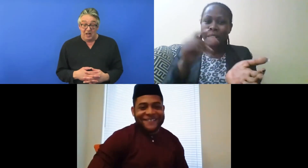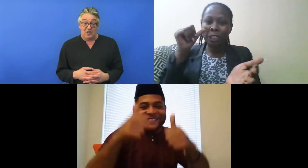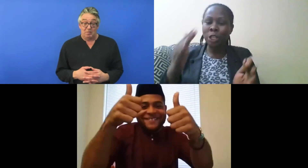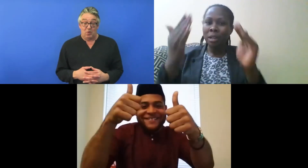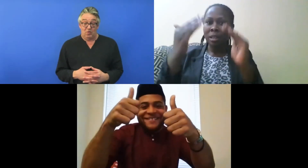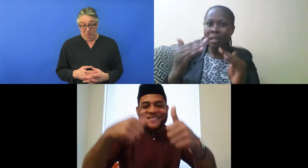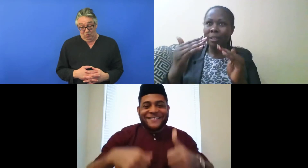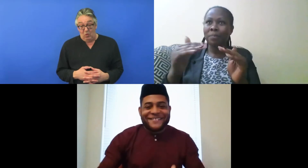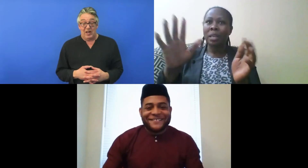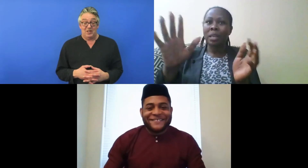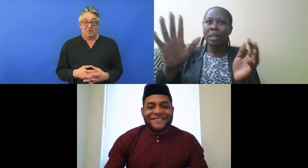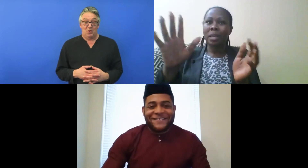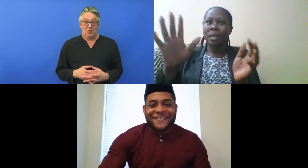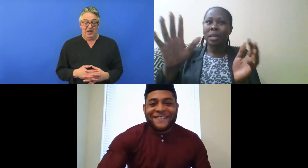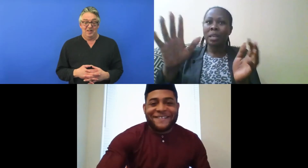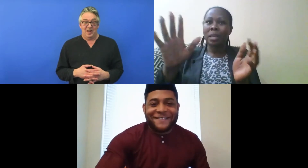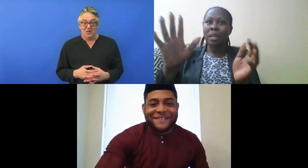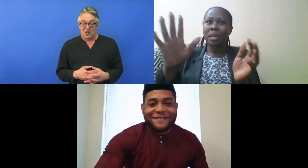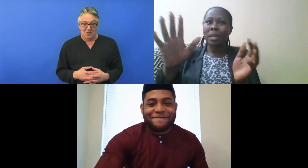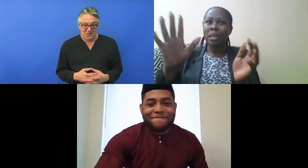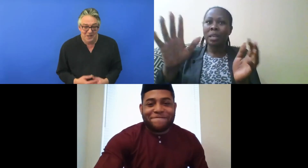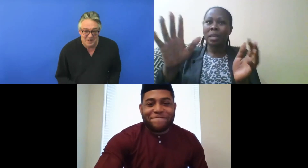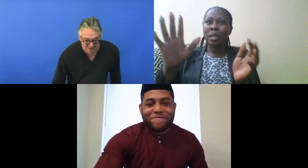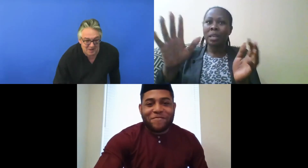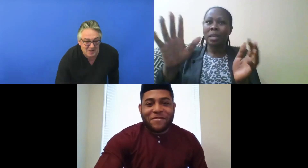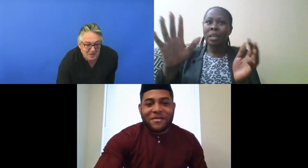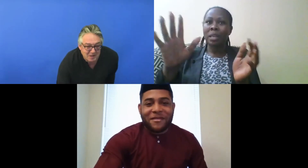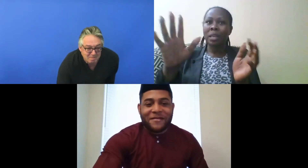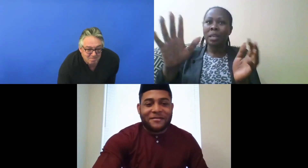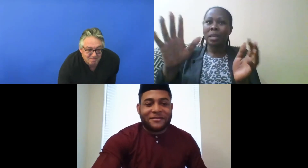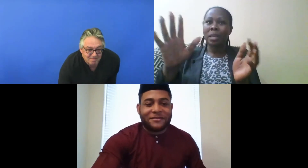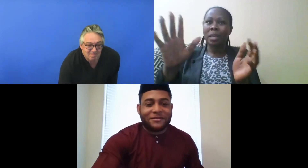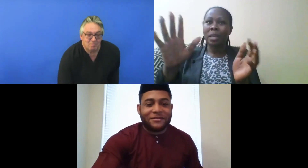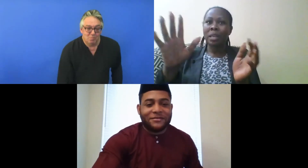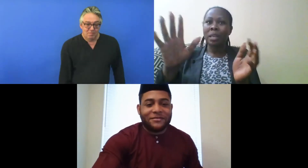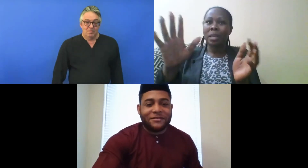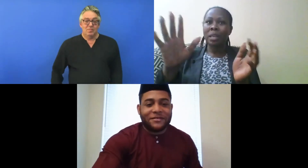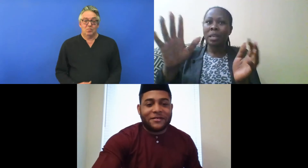you'll get the support. We will get the support we need. Thank you so much.